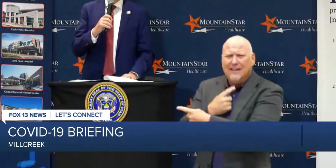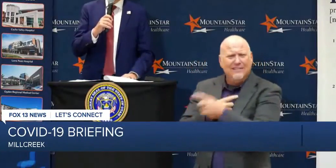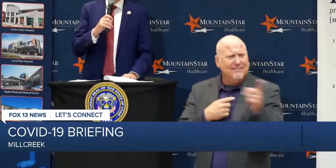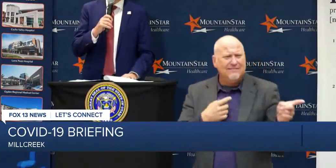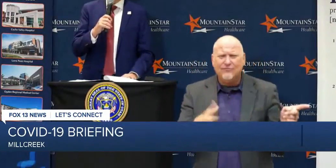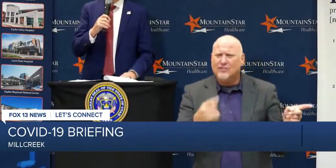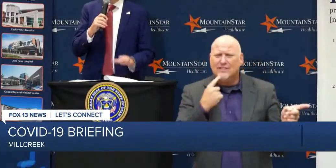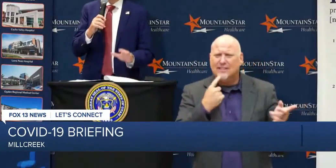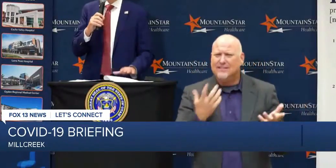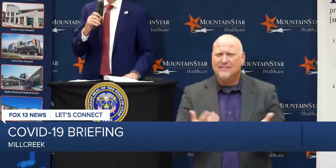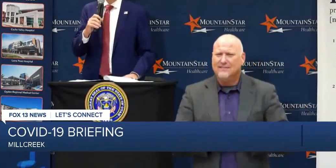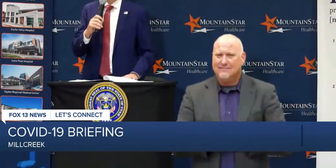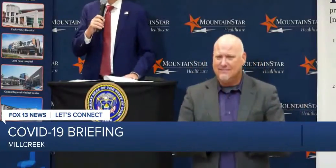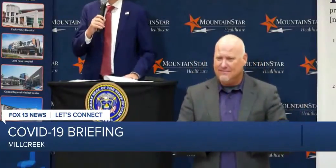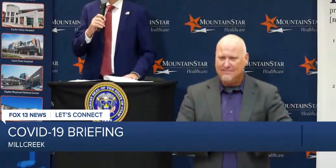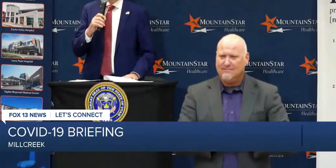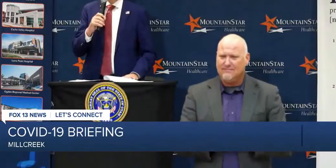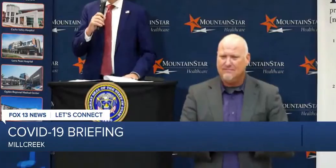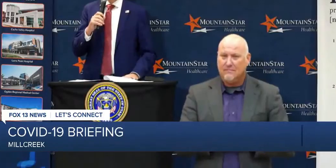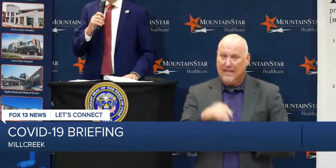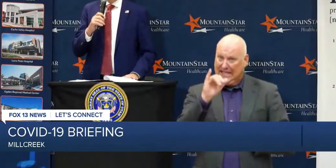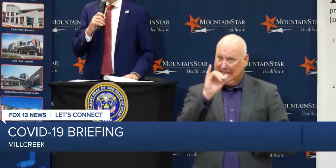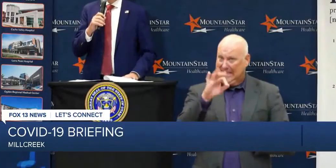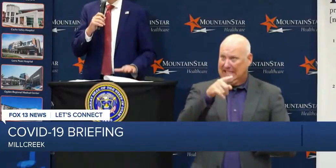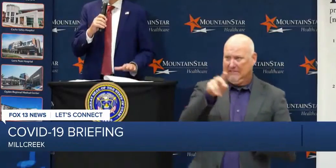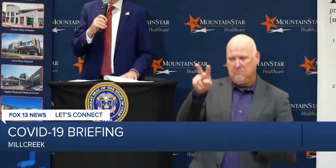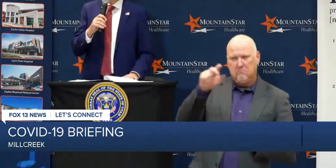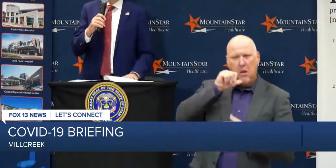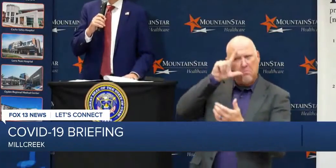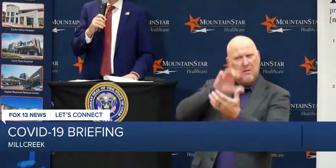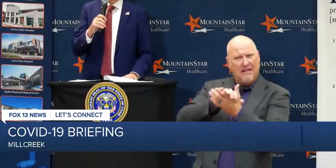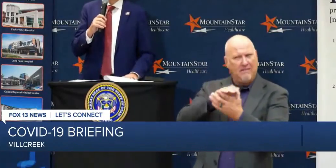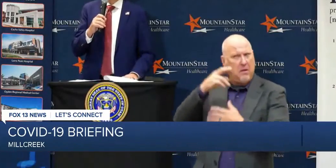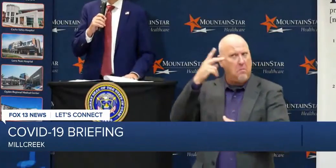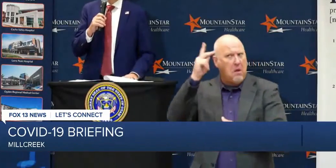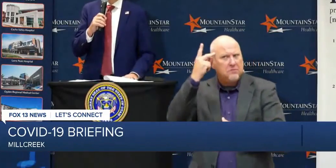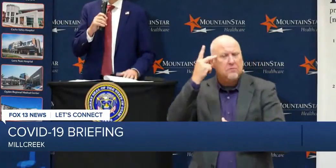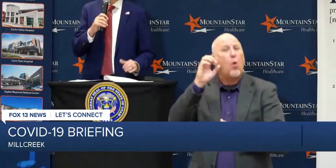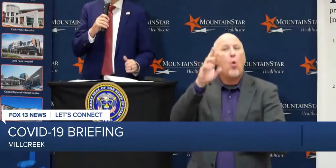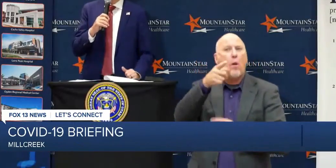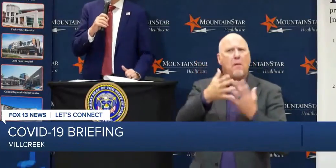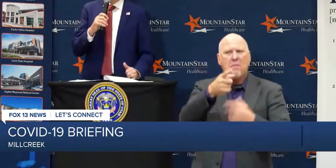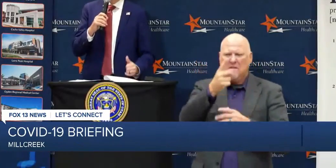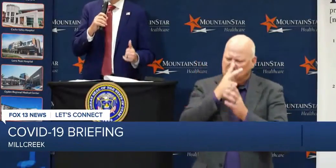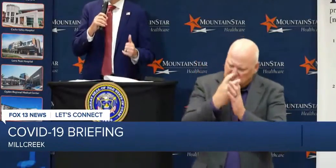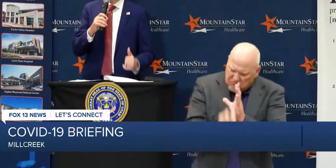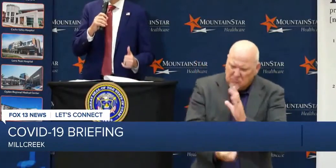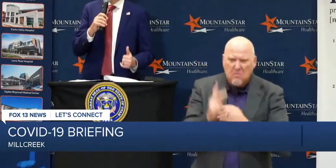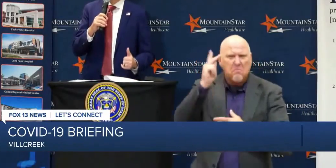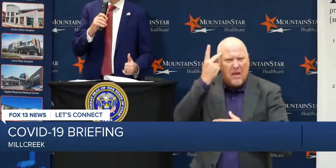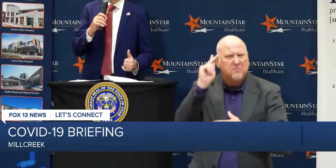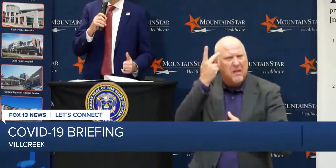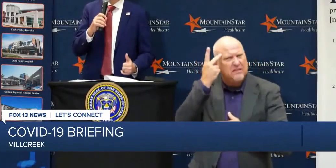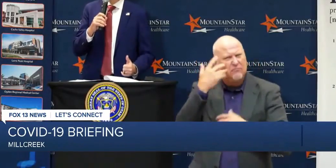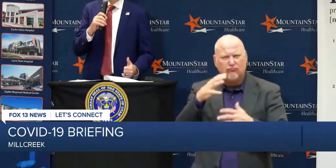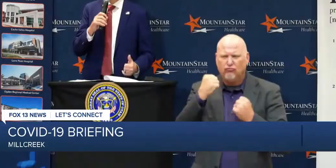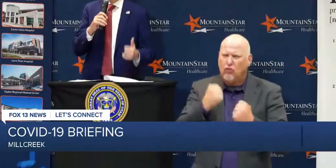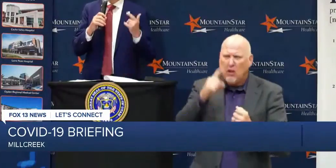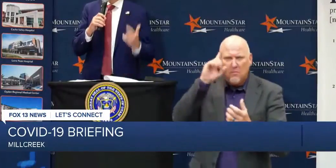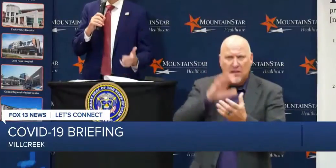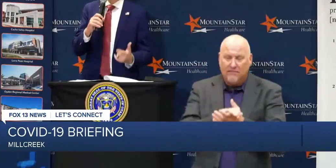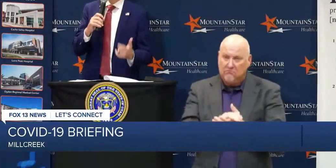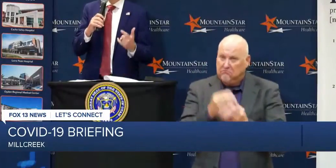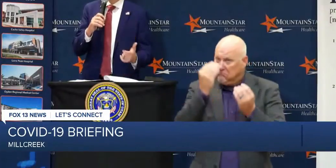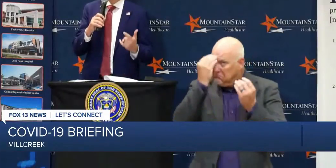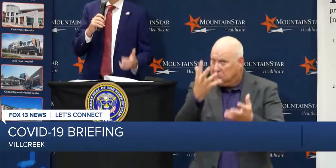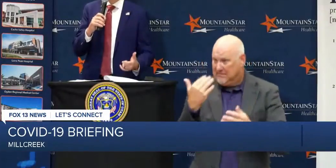If politics is your religion, then believe Donald Trump, who was so instrumental in getting this vaccine to us,